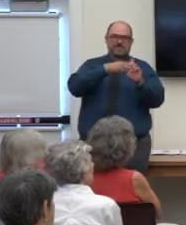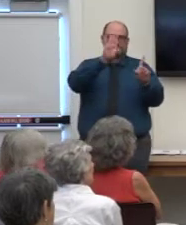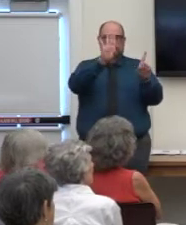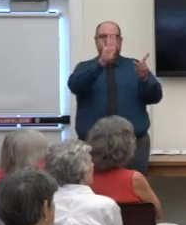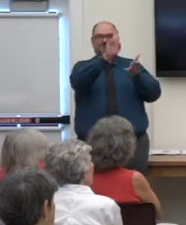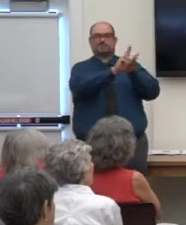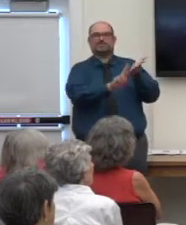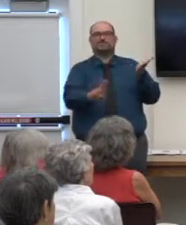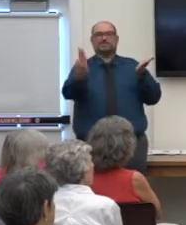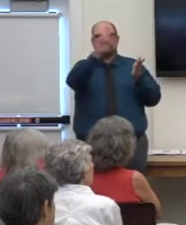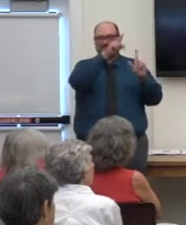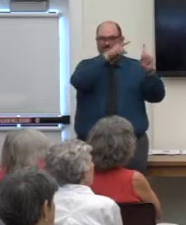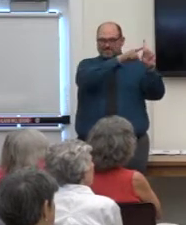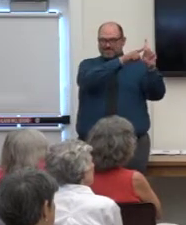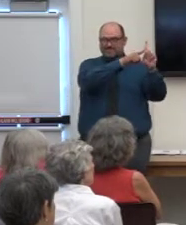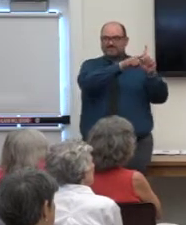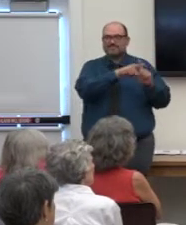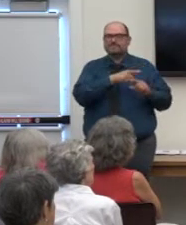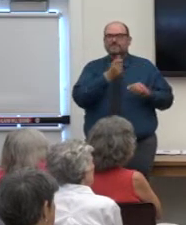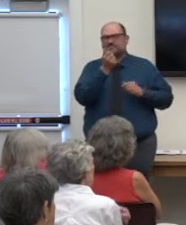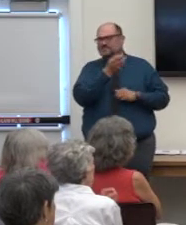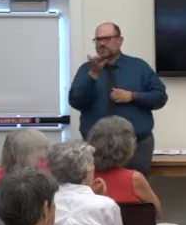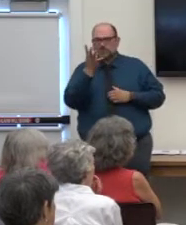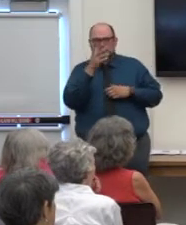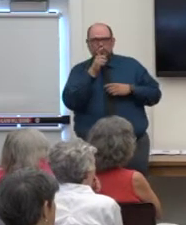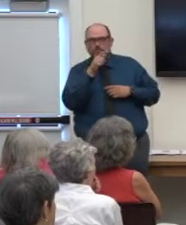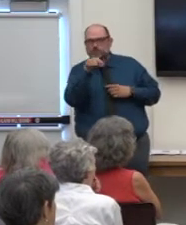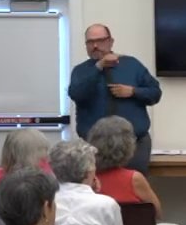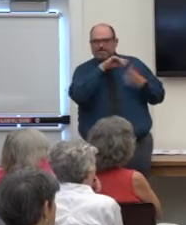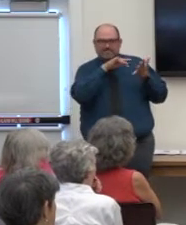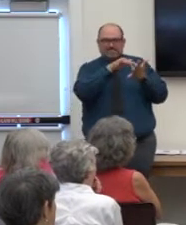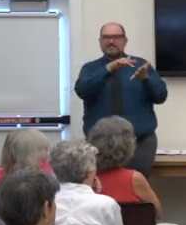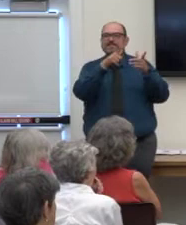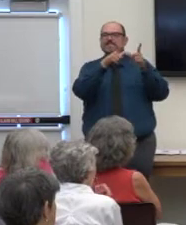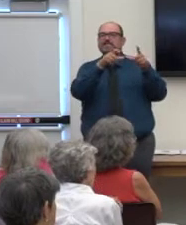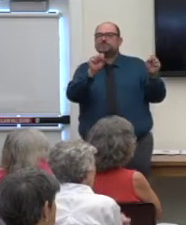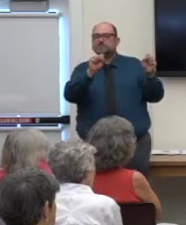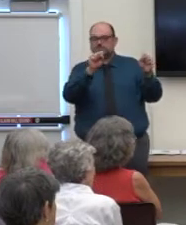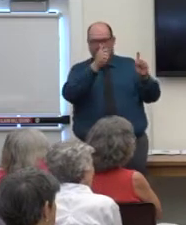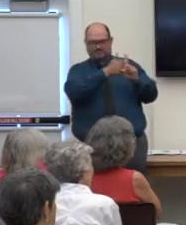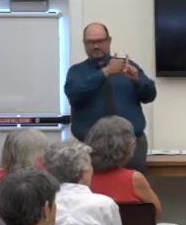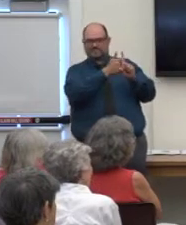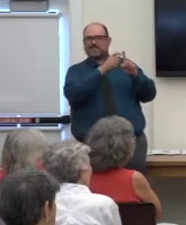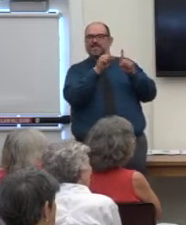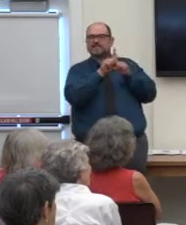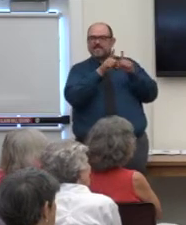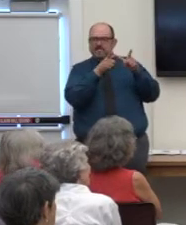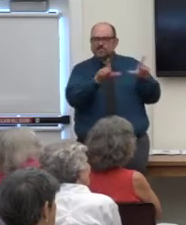language, since before it hadn't really been considered worthy of study because it was just gesturing.